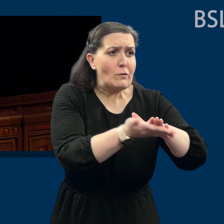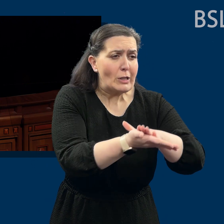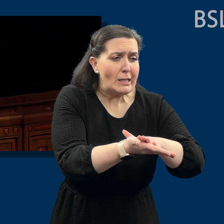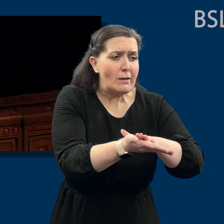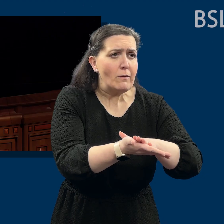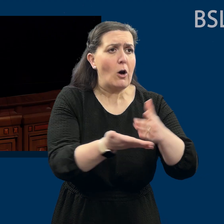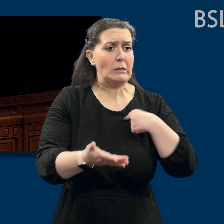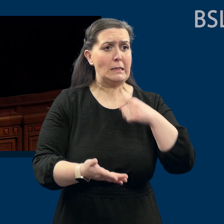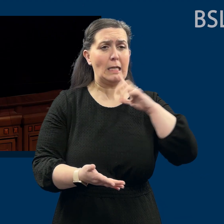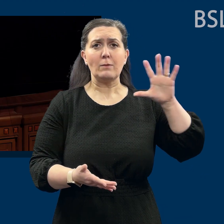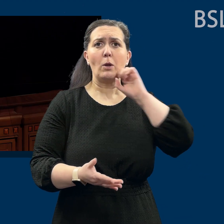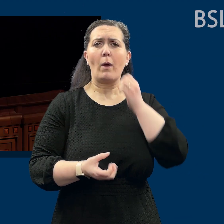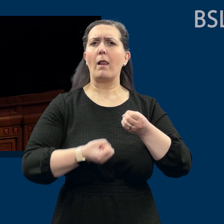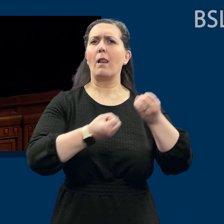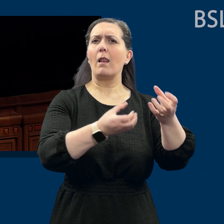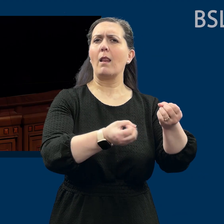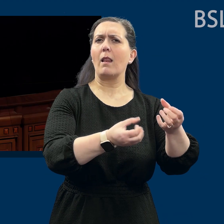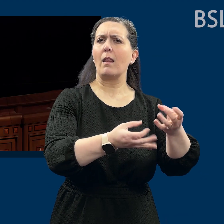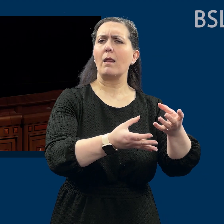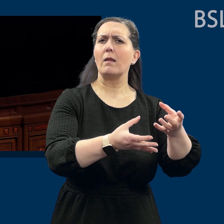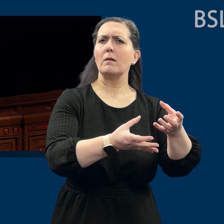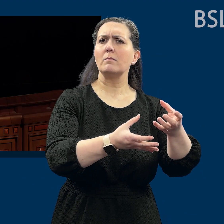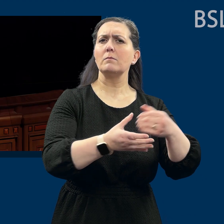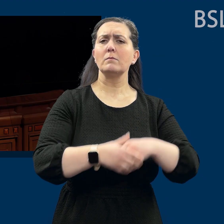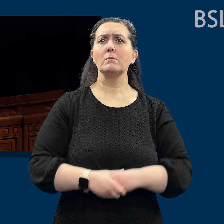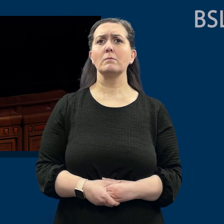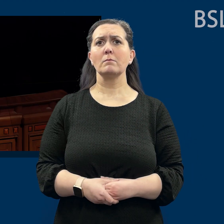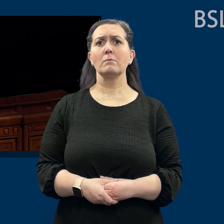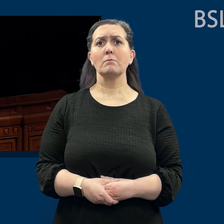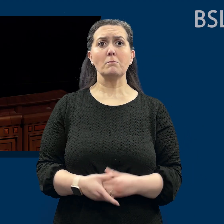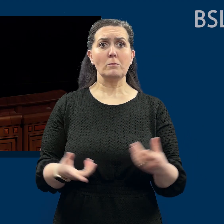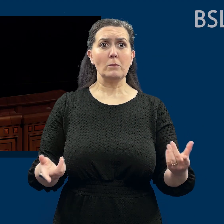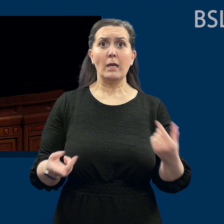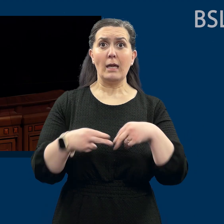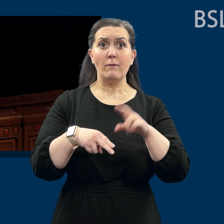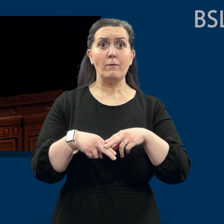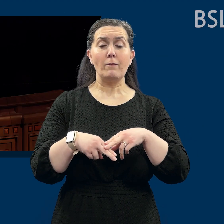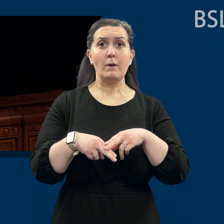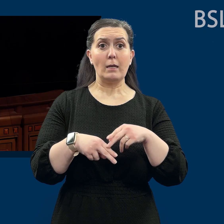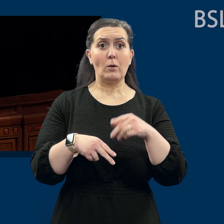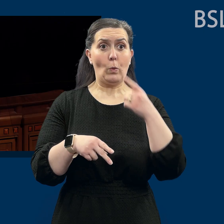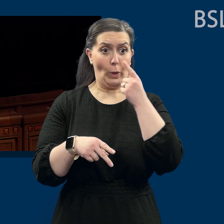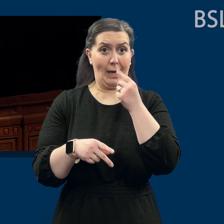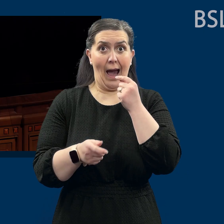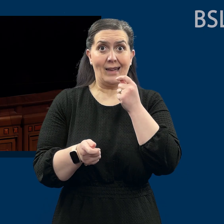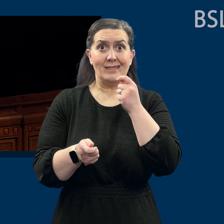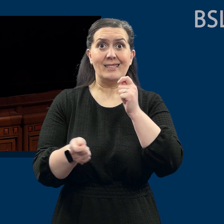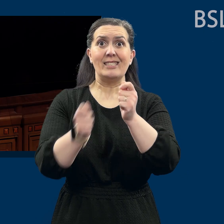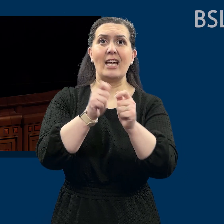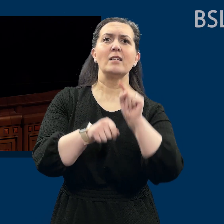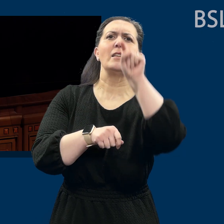What forgivenesses would we extend? What testimonies would we bear? If we would do those